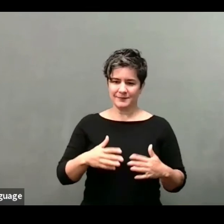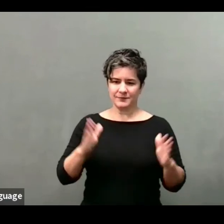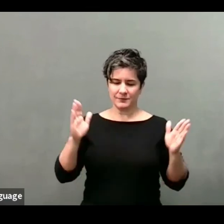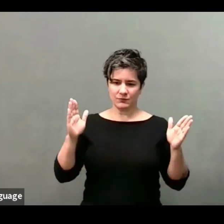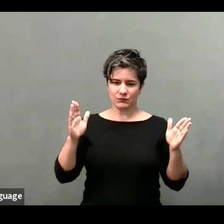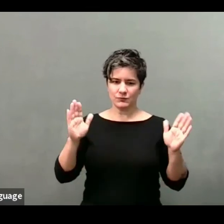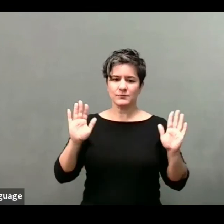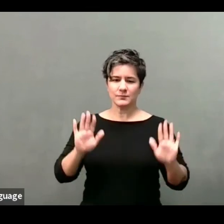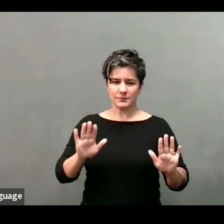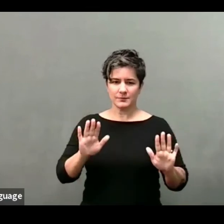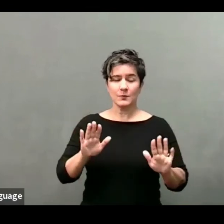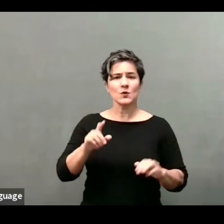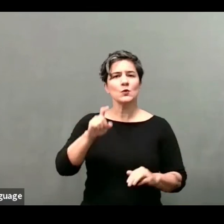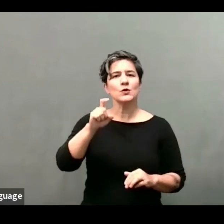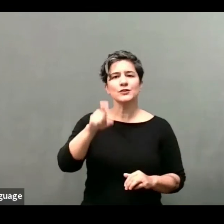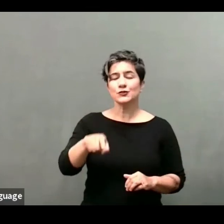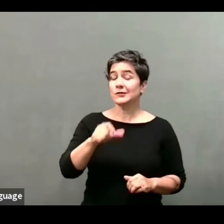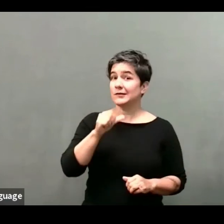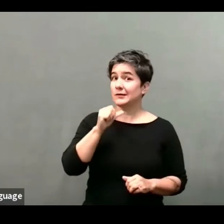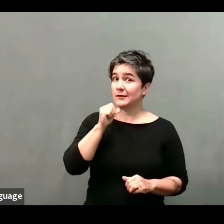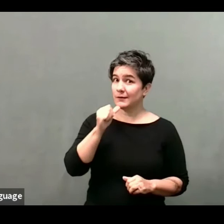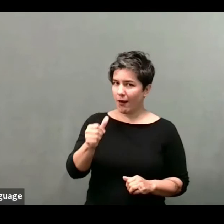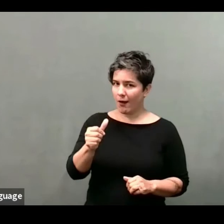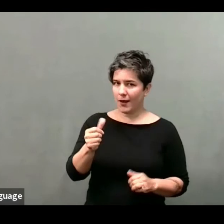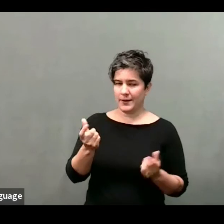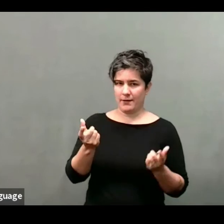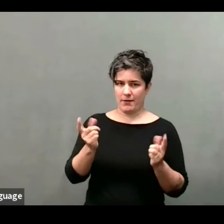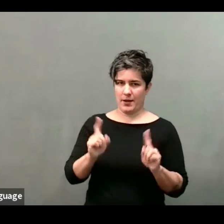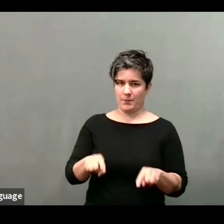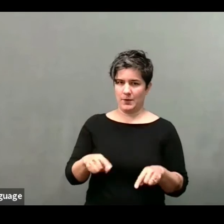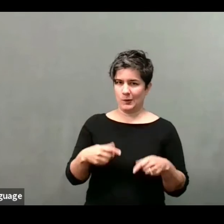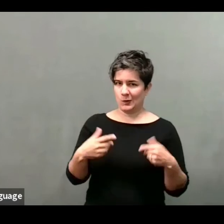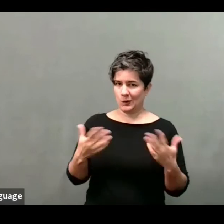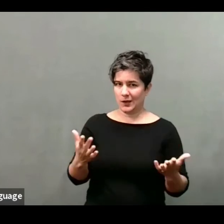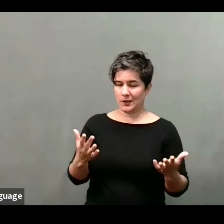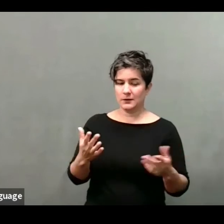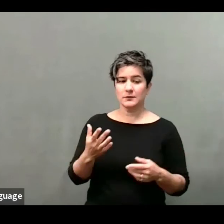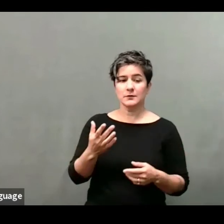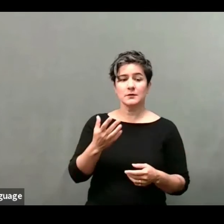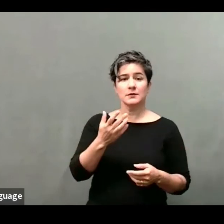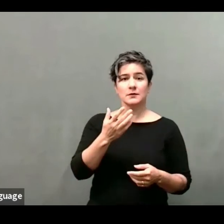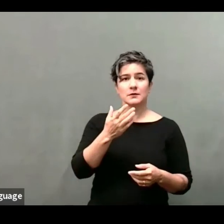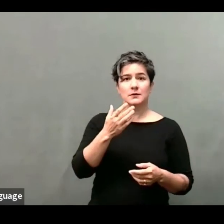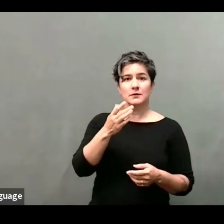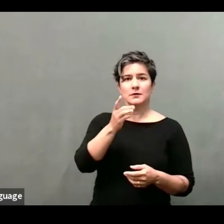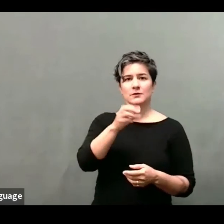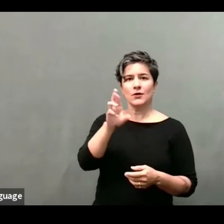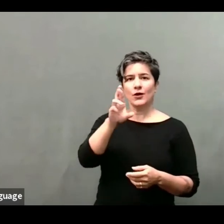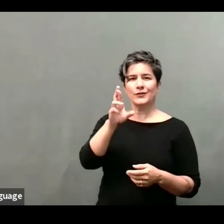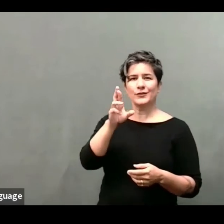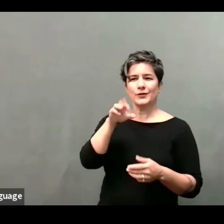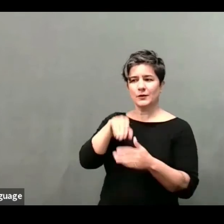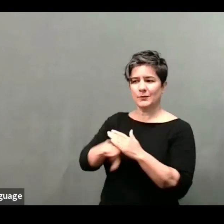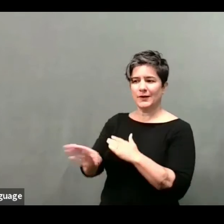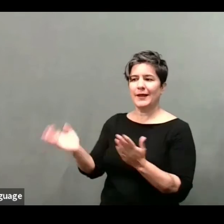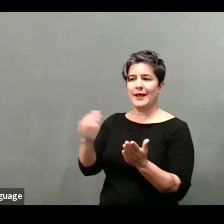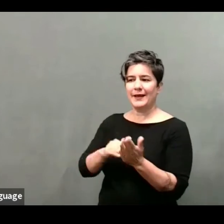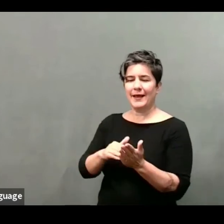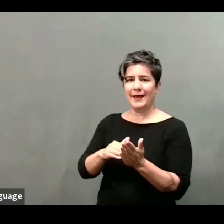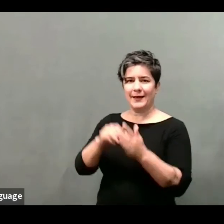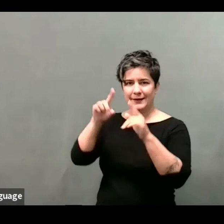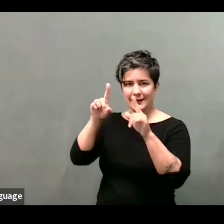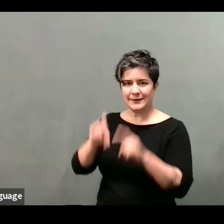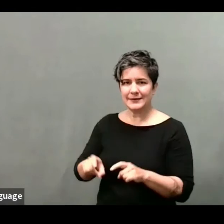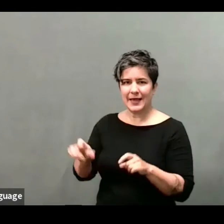Now, what should not happen is that the doctor should not be coming in and repeating the medical forensic